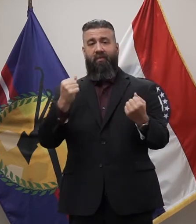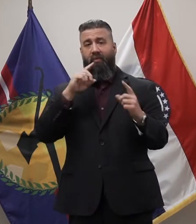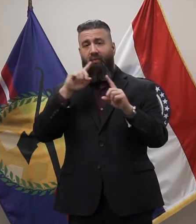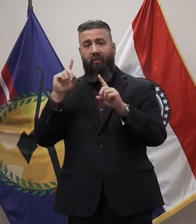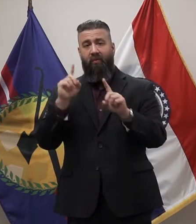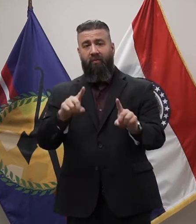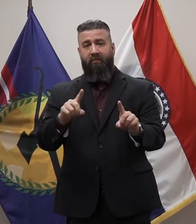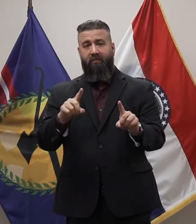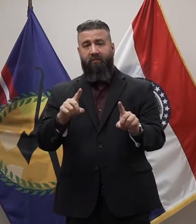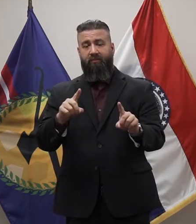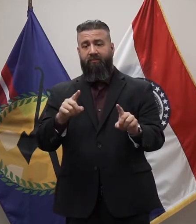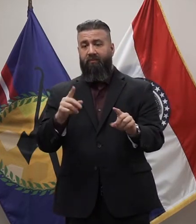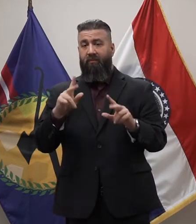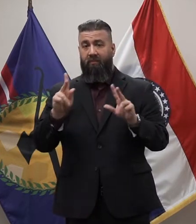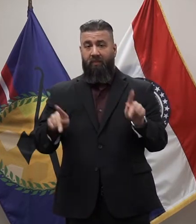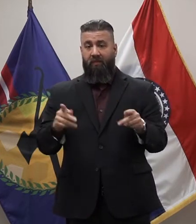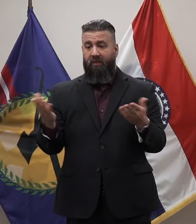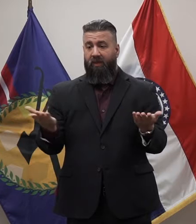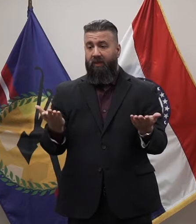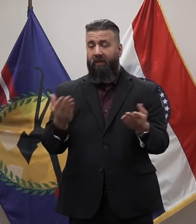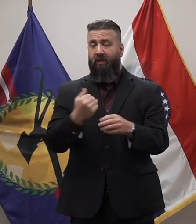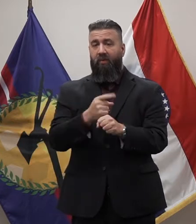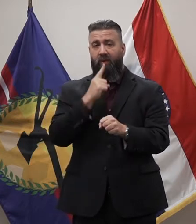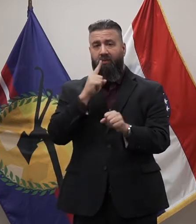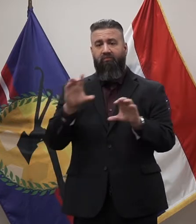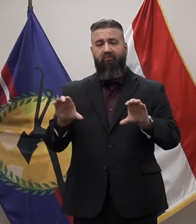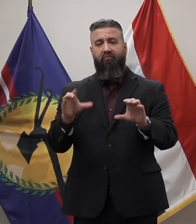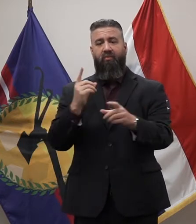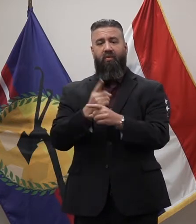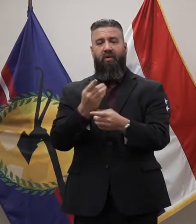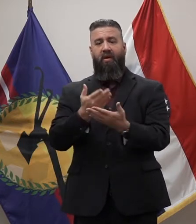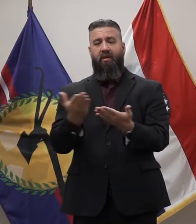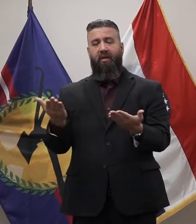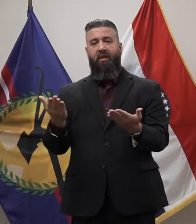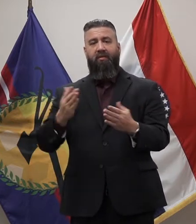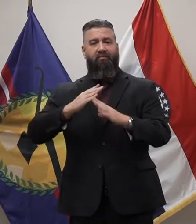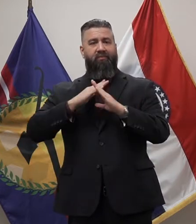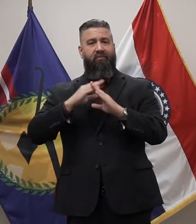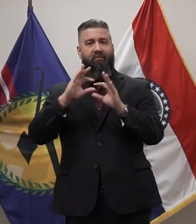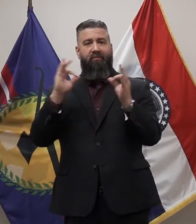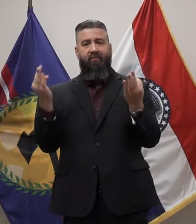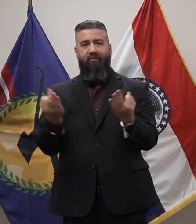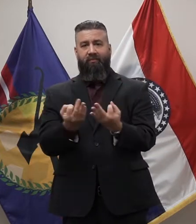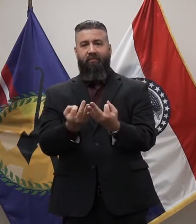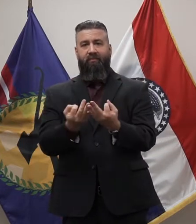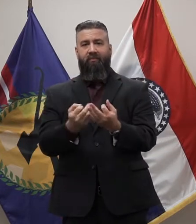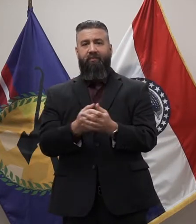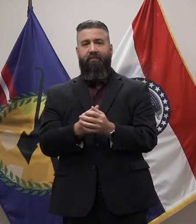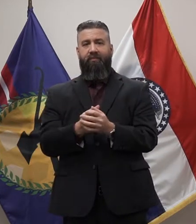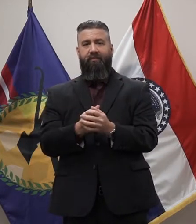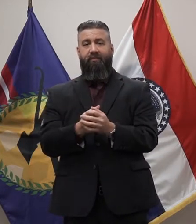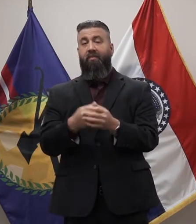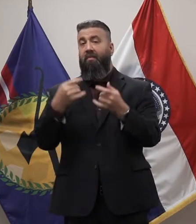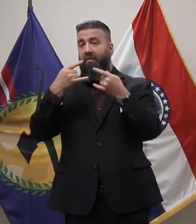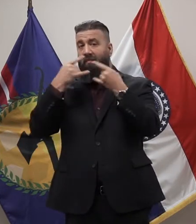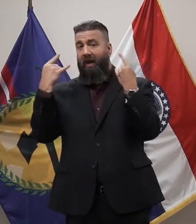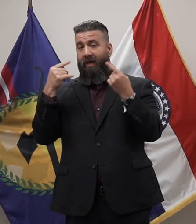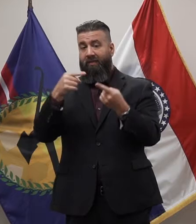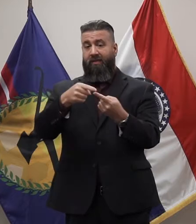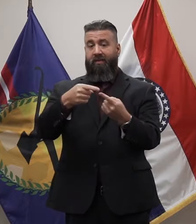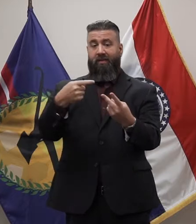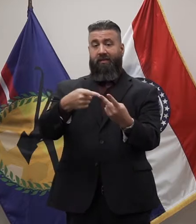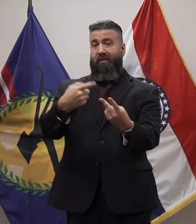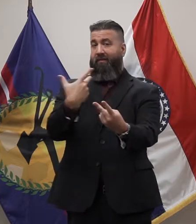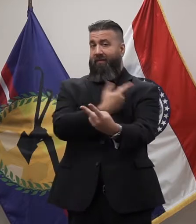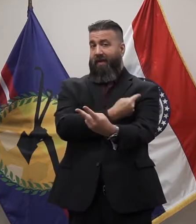residents just want to do the right thing and keep their families safe. Masks, along with steady increasing in our vaccination rate, will go